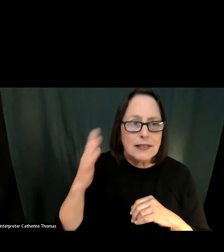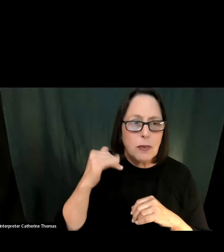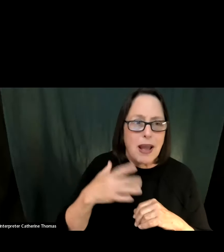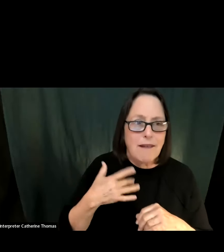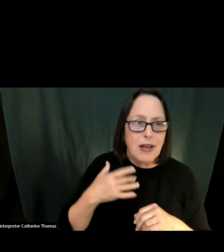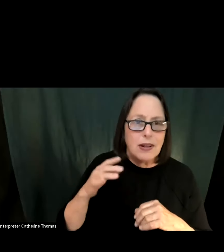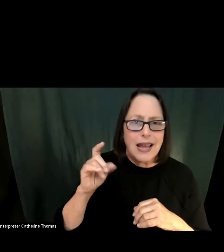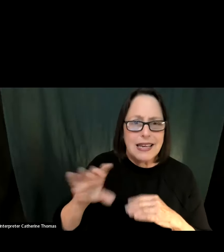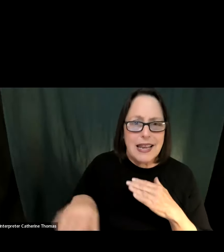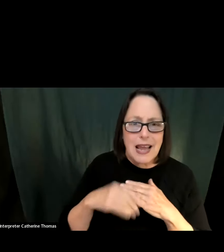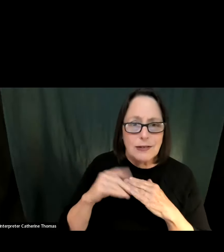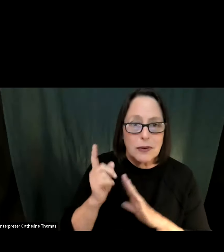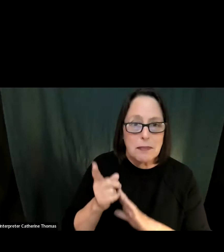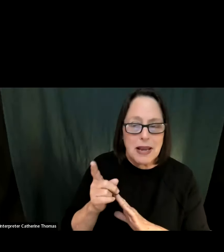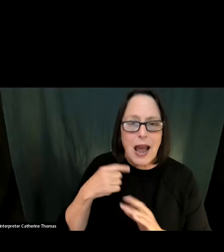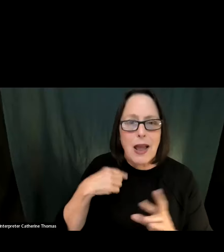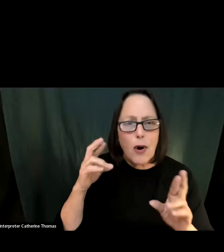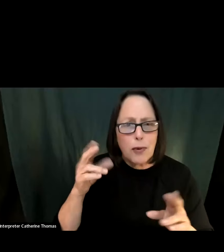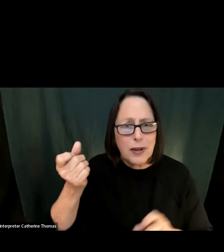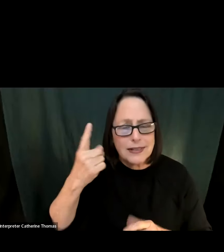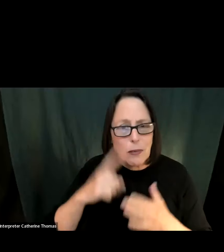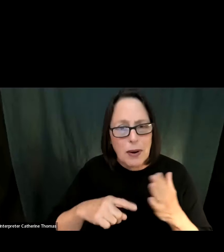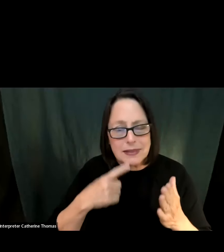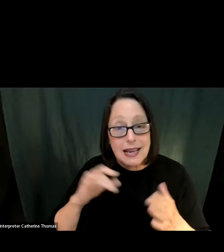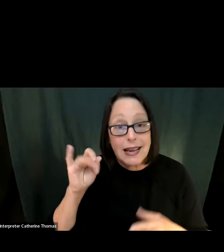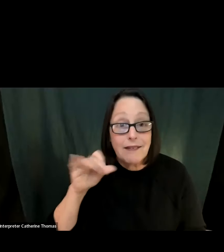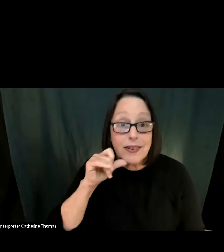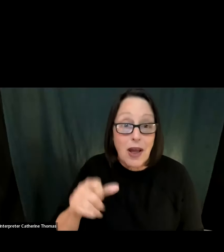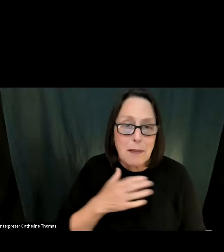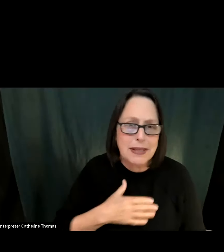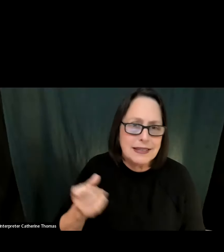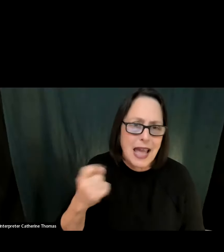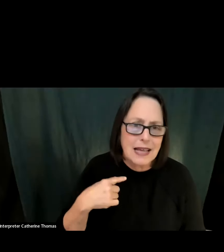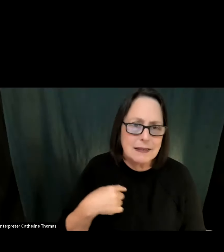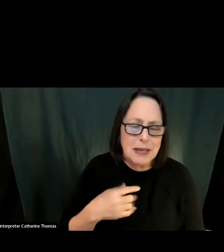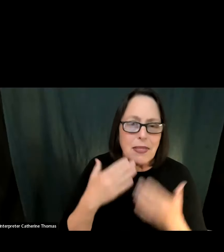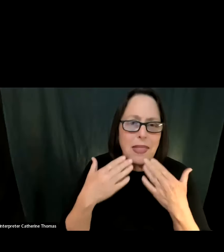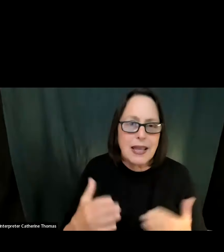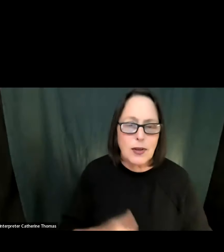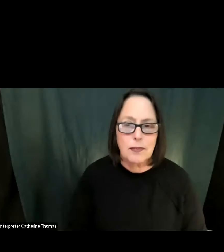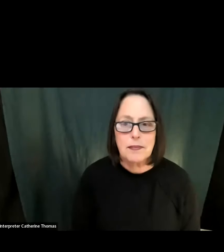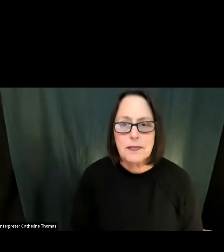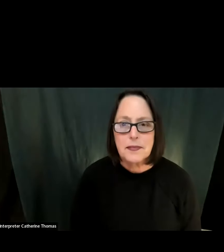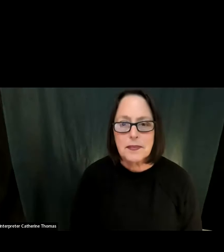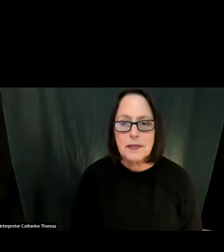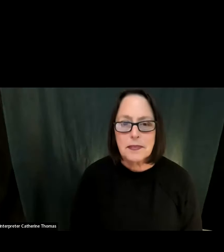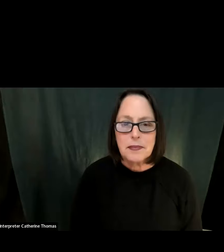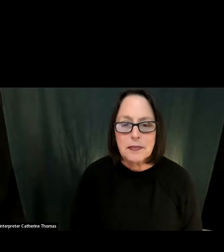extra minute. I hope you understand what I'm saying, and if not, please ask me. Thank you.